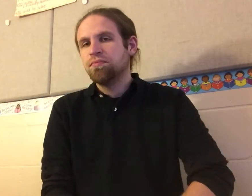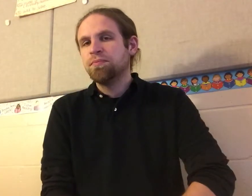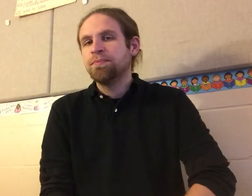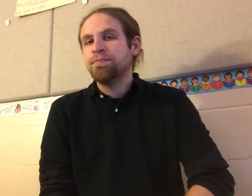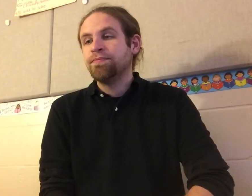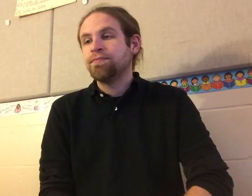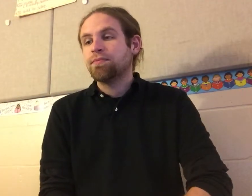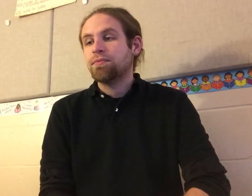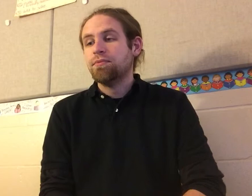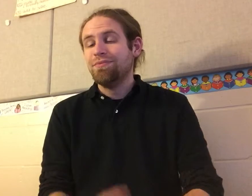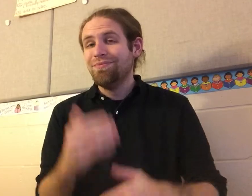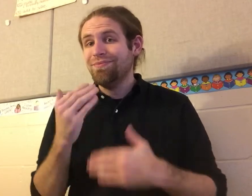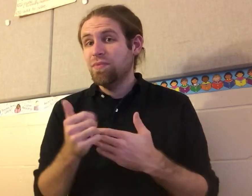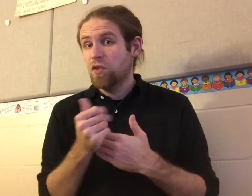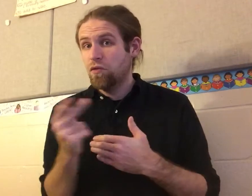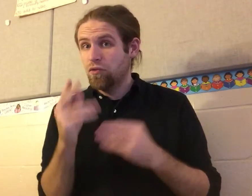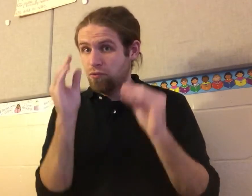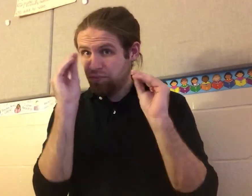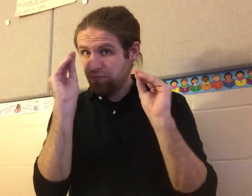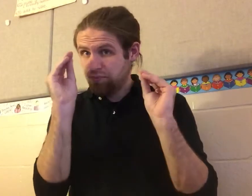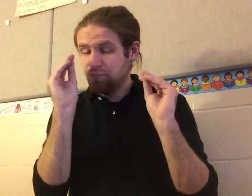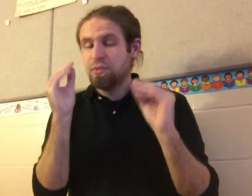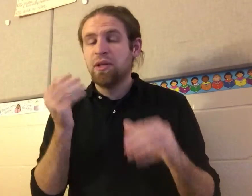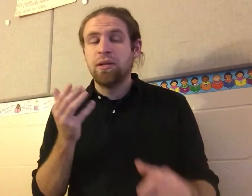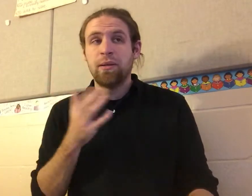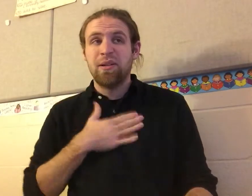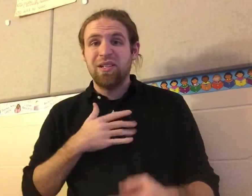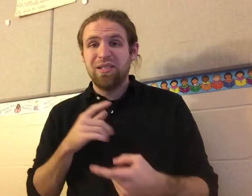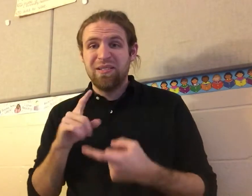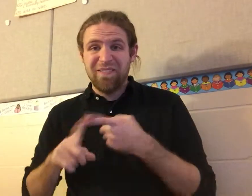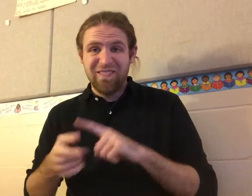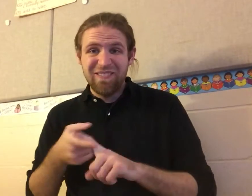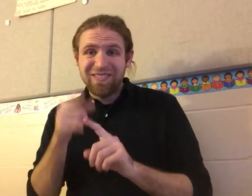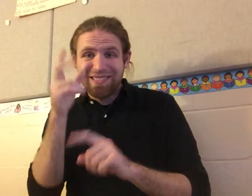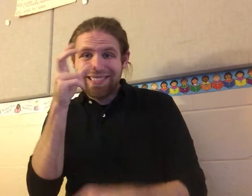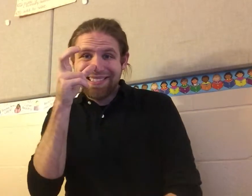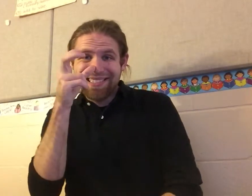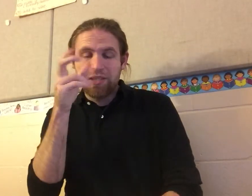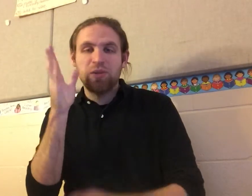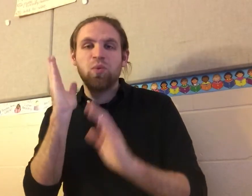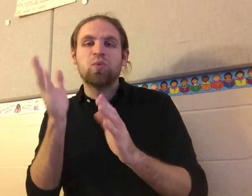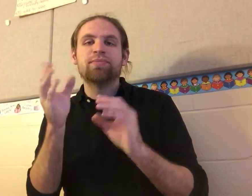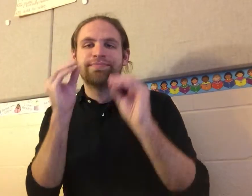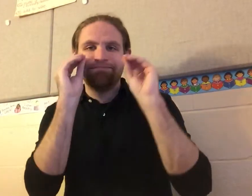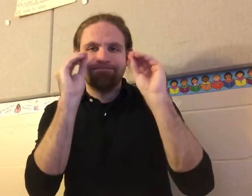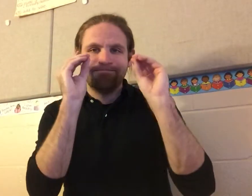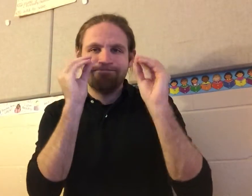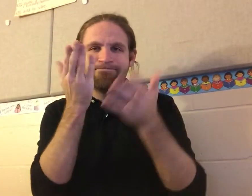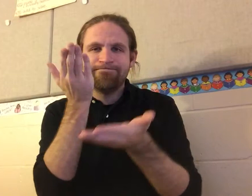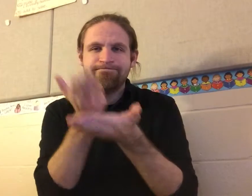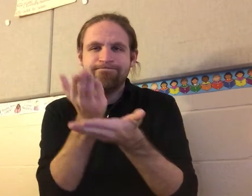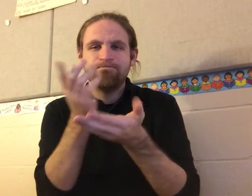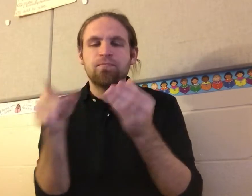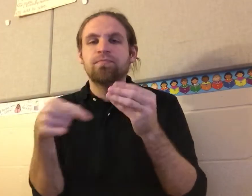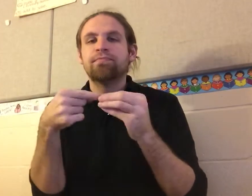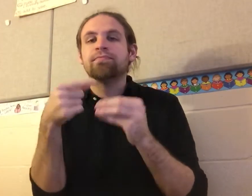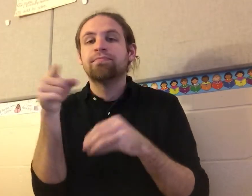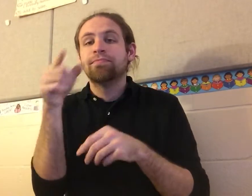During the next few lessons, some of my fellow insect friends are going to teach you lots of interesting facts about insects that live in different